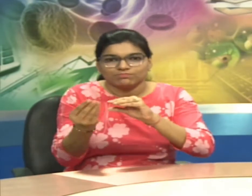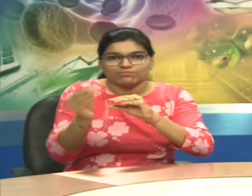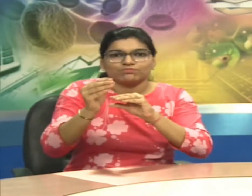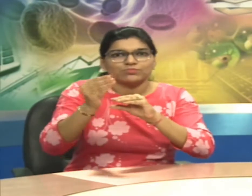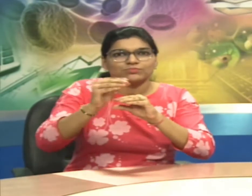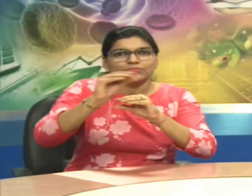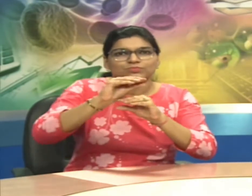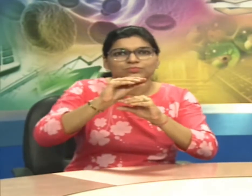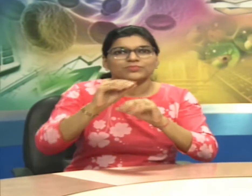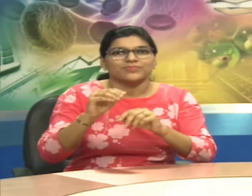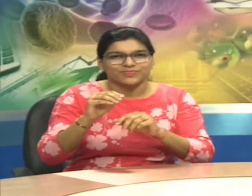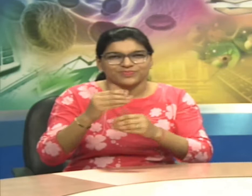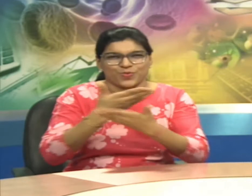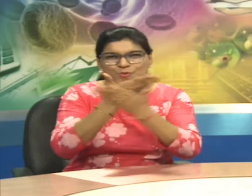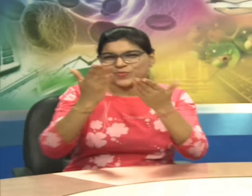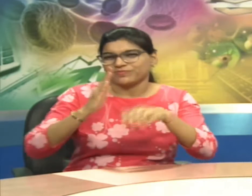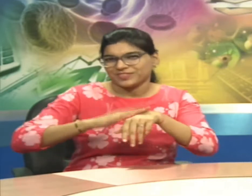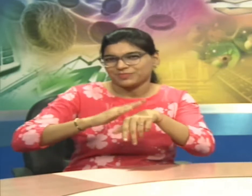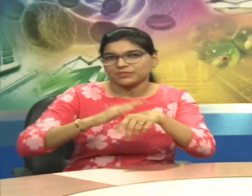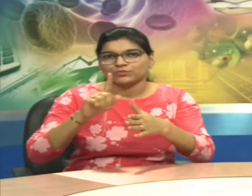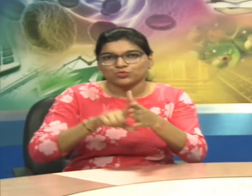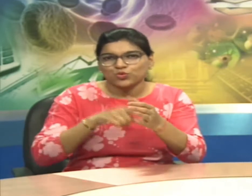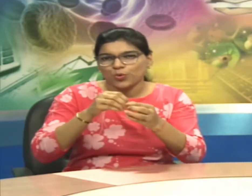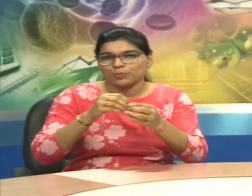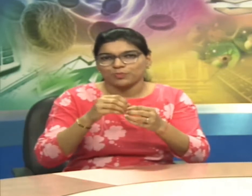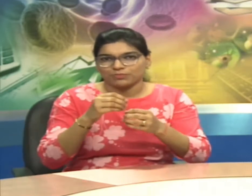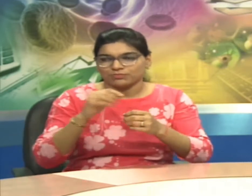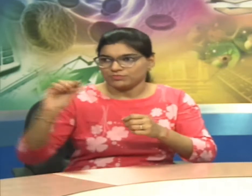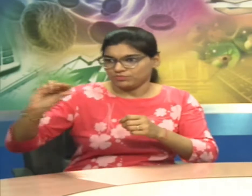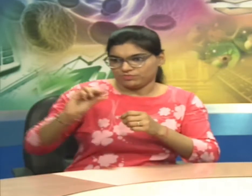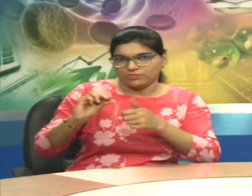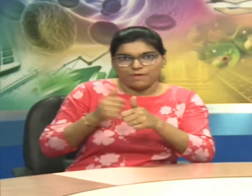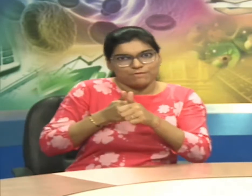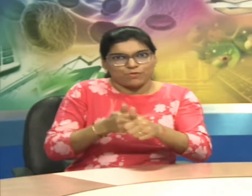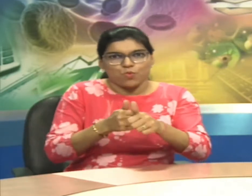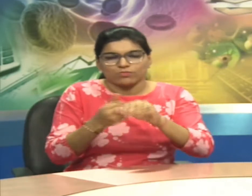after 1 year it get some addition, that is called incentive.